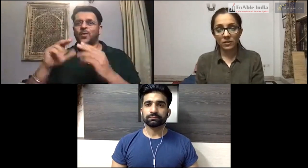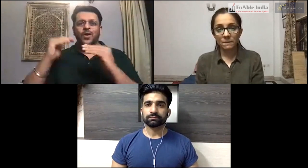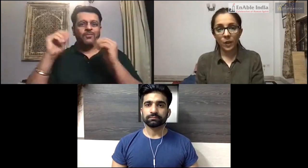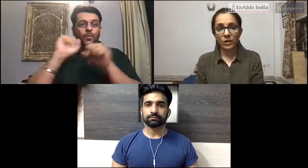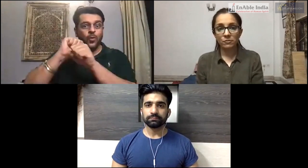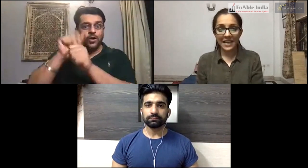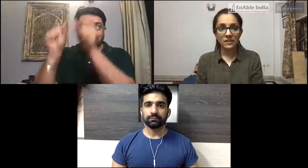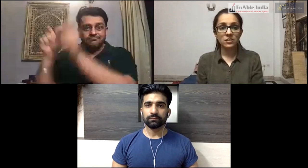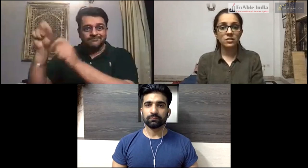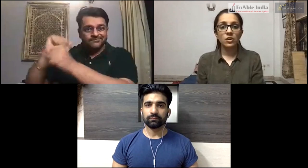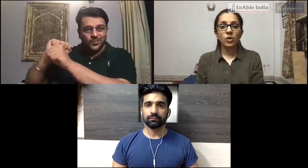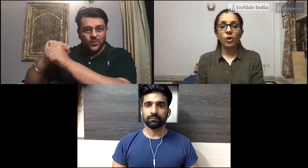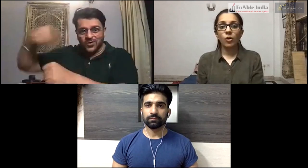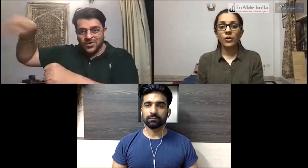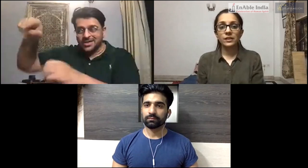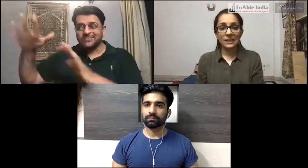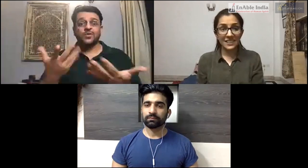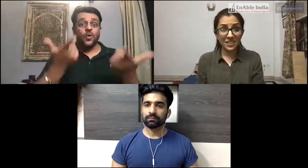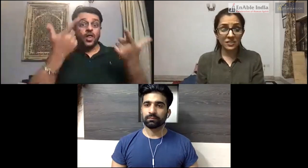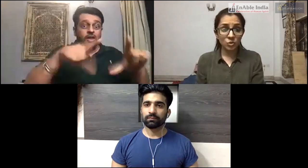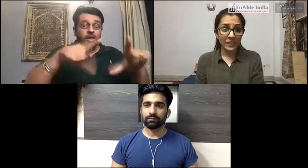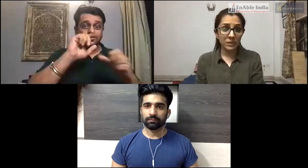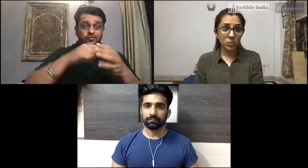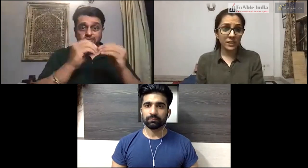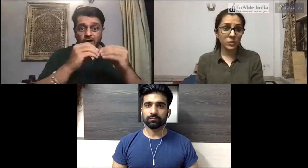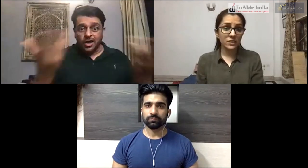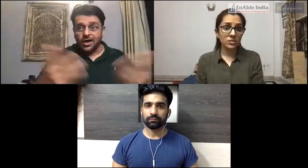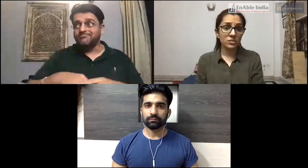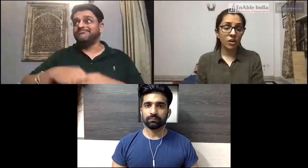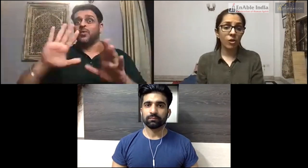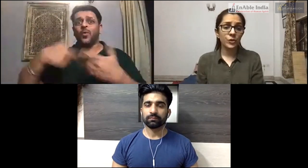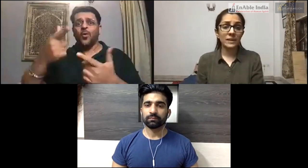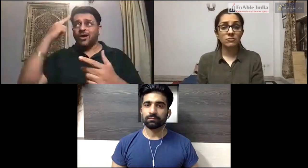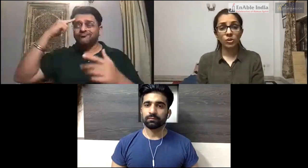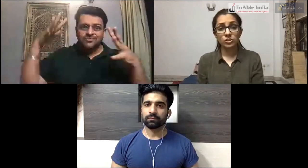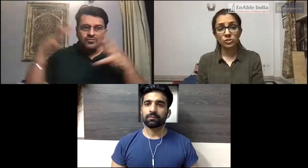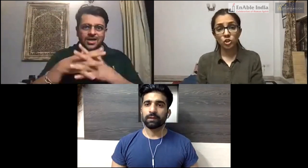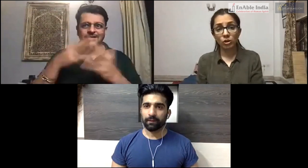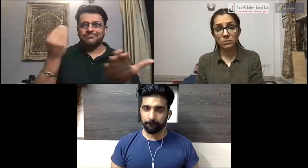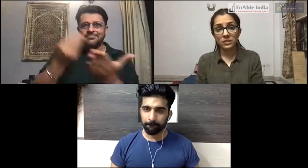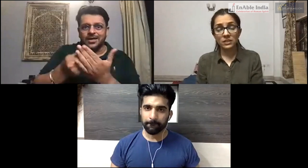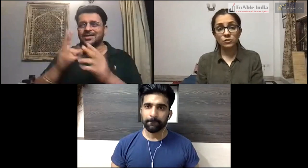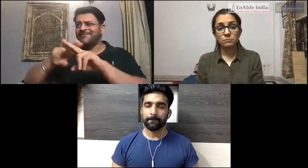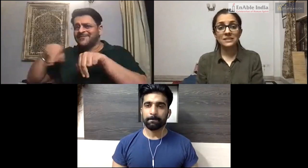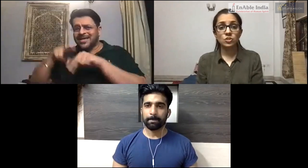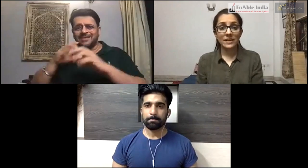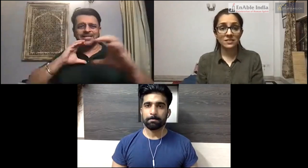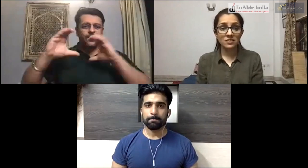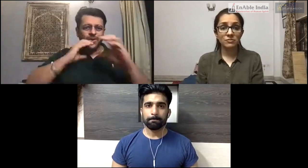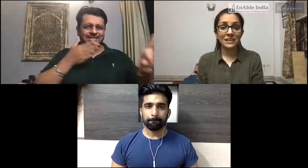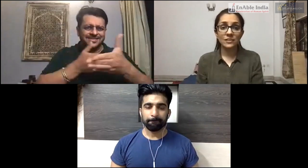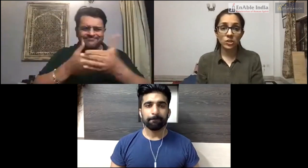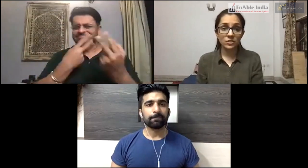member or a friend or a colleague you might be working with, or you might have lost your job. You've been